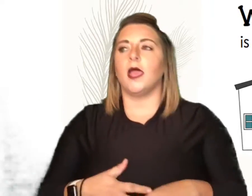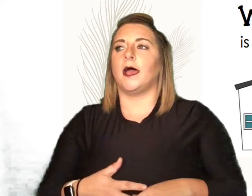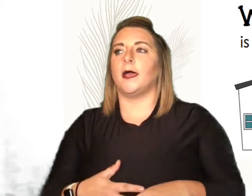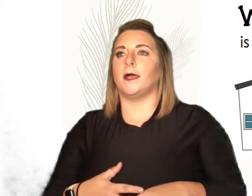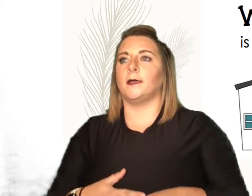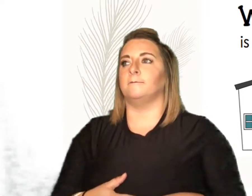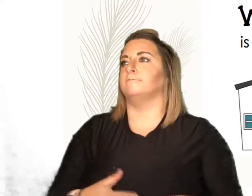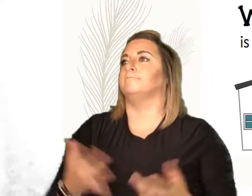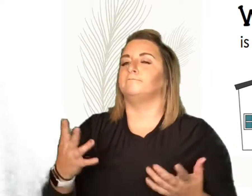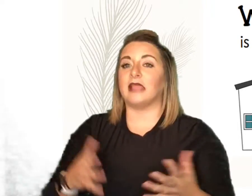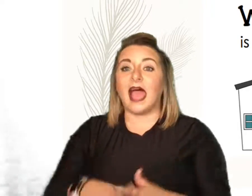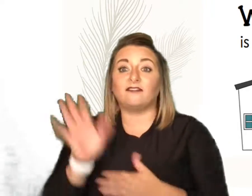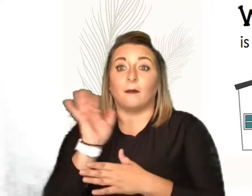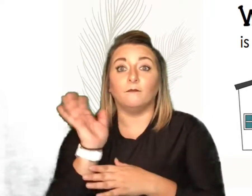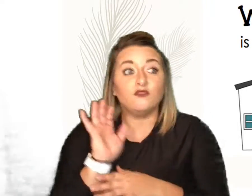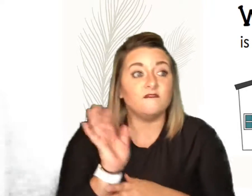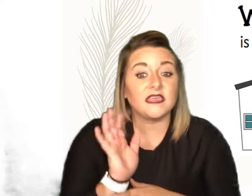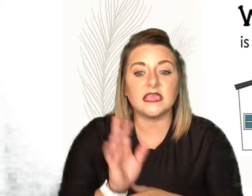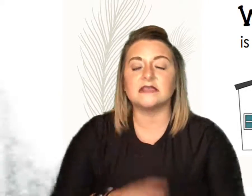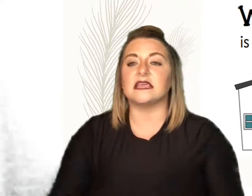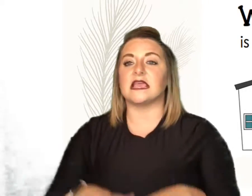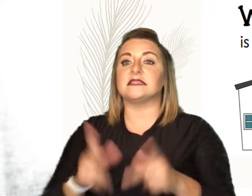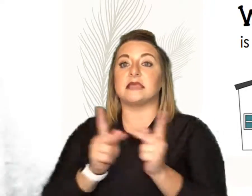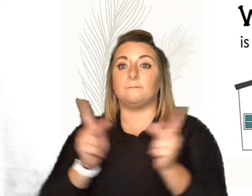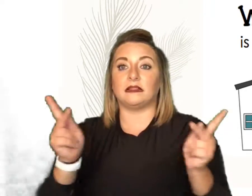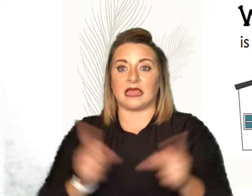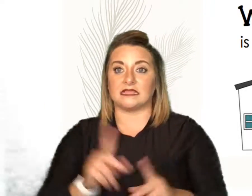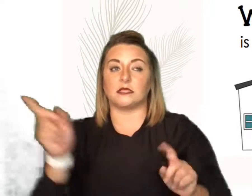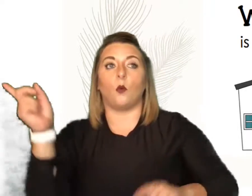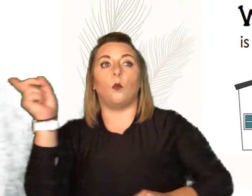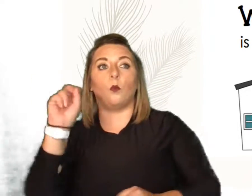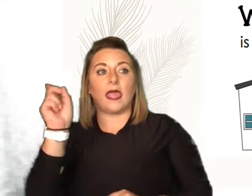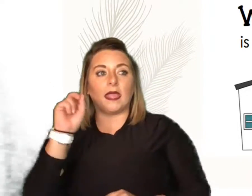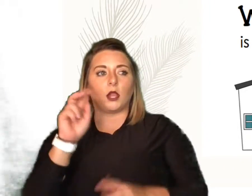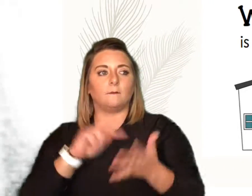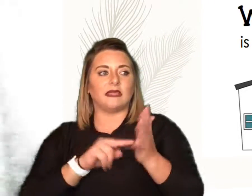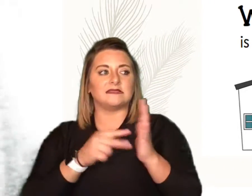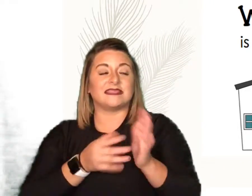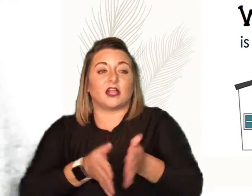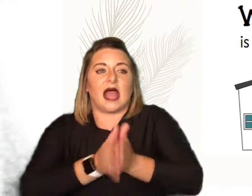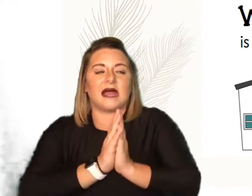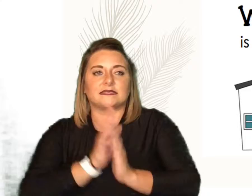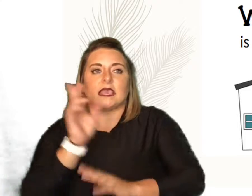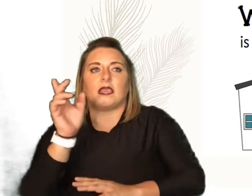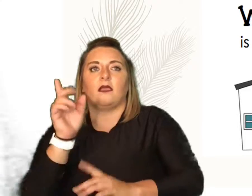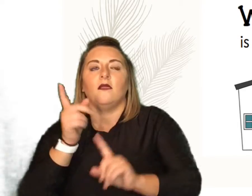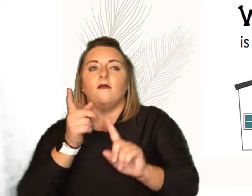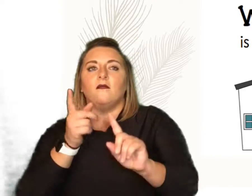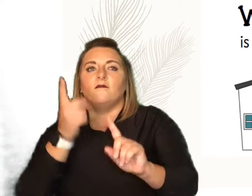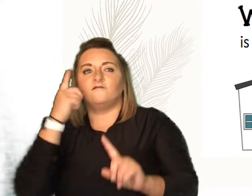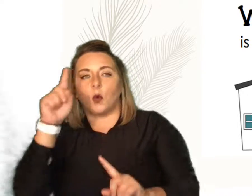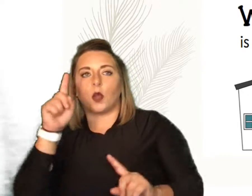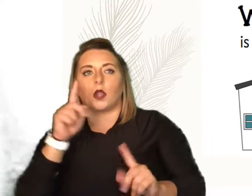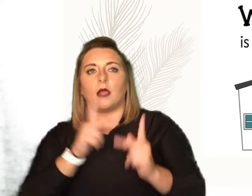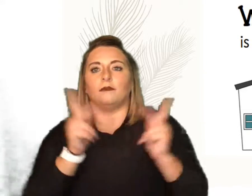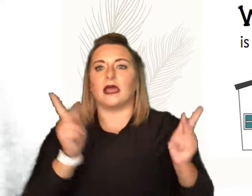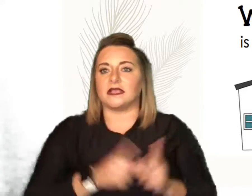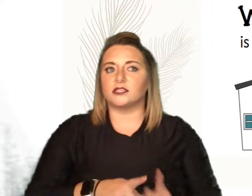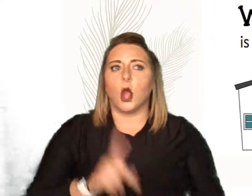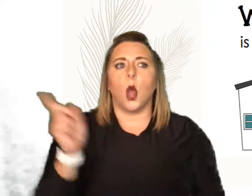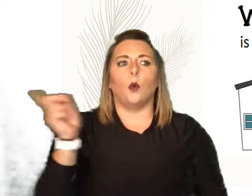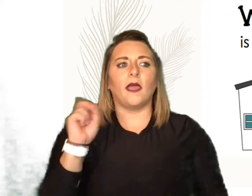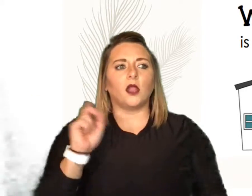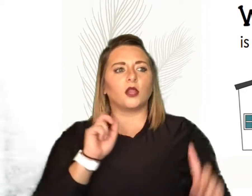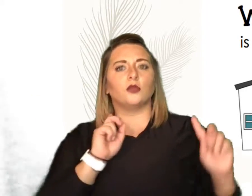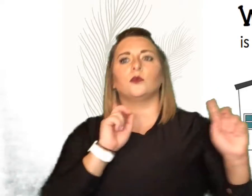car, at the movies, it's a place. Where means that they're asking for a